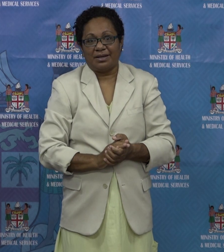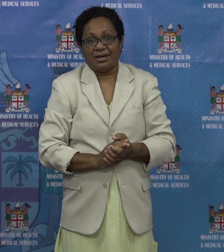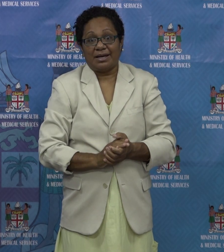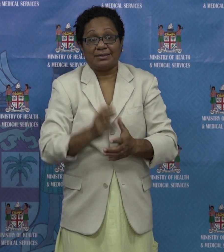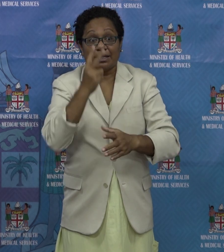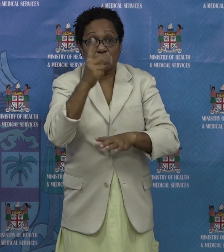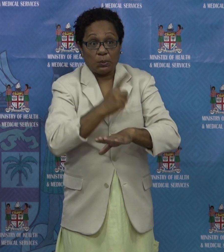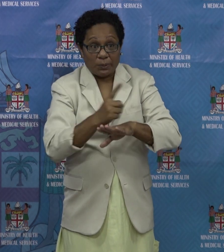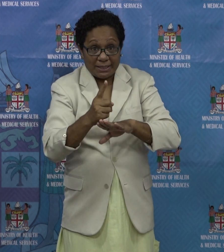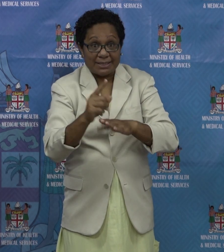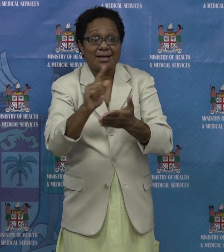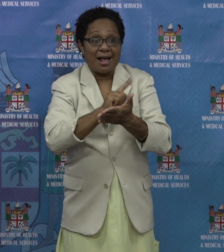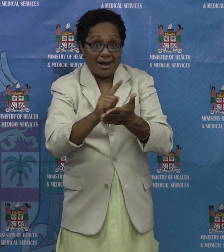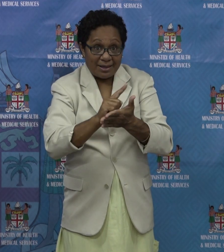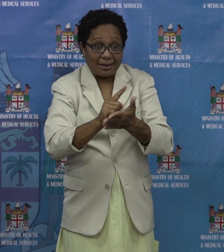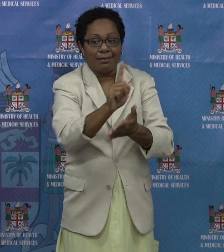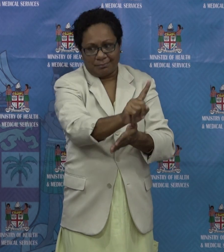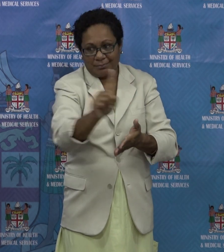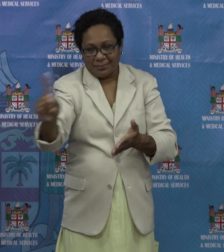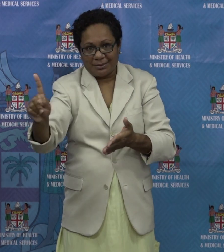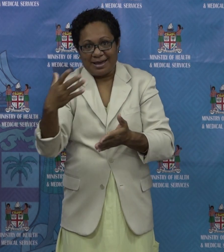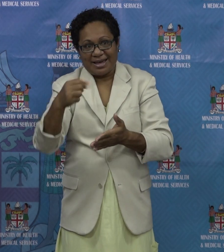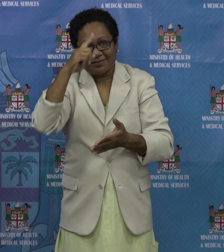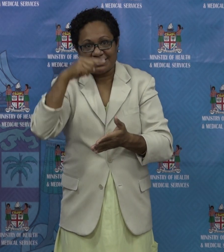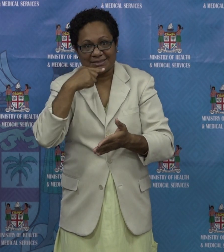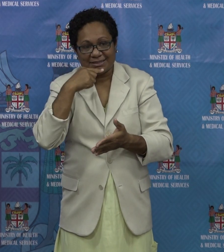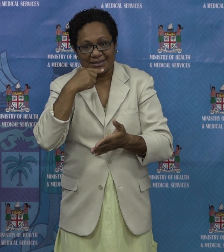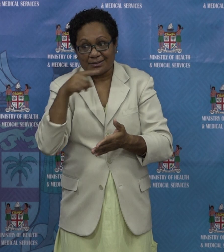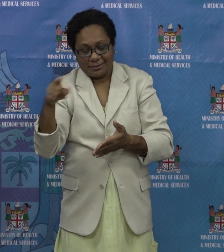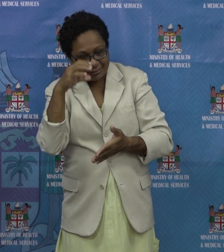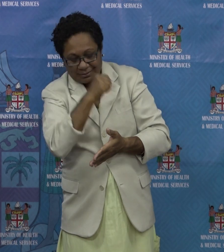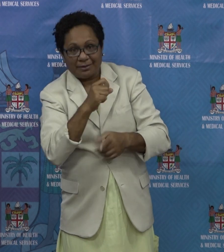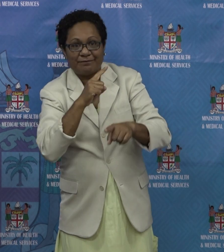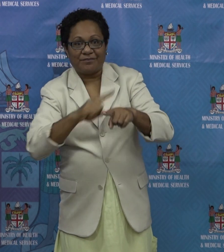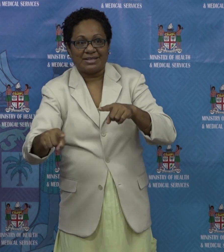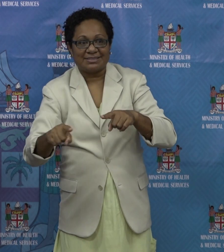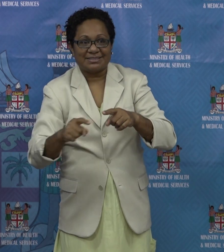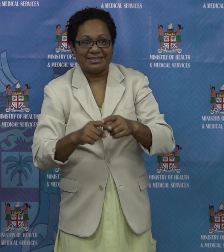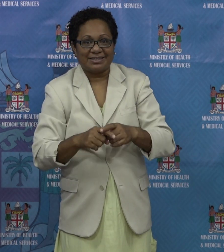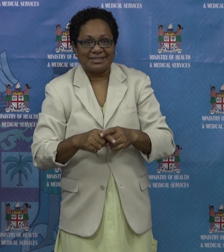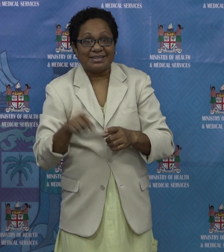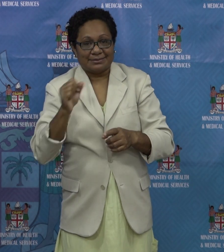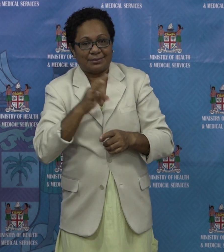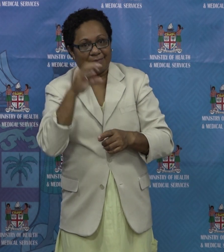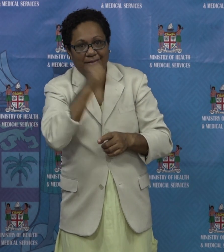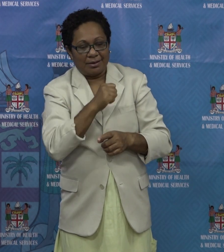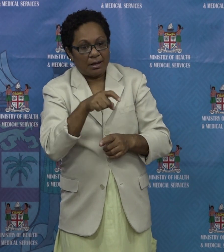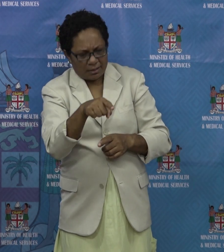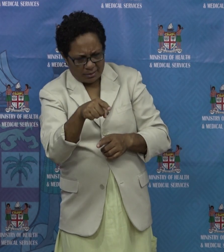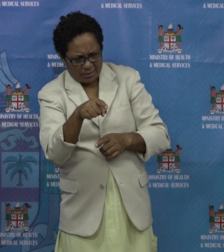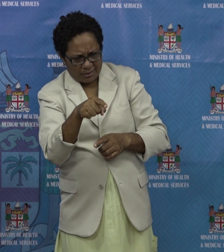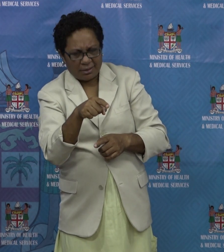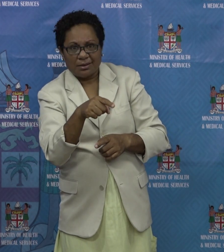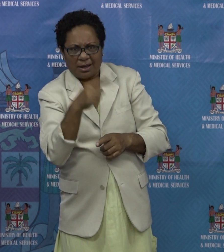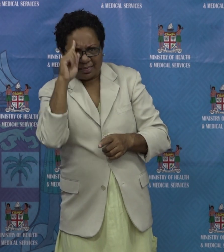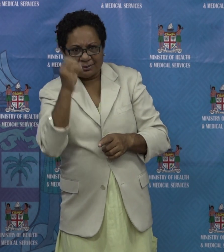later with severe symptoms, which was recognized. I mean, the staff in Makoni knew immediately that these symptoms looked